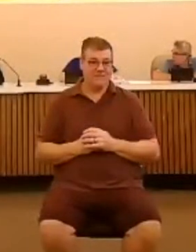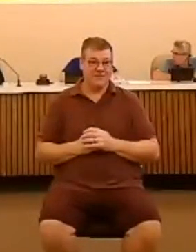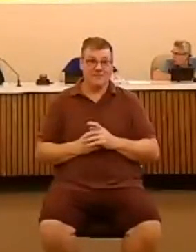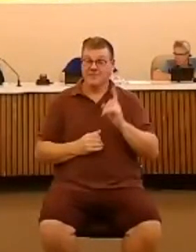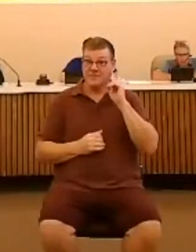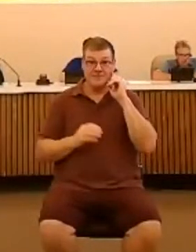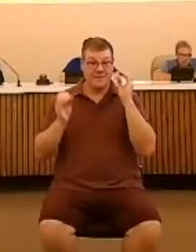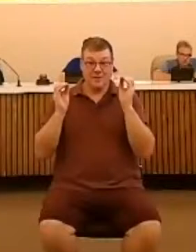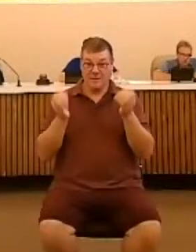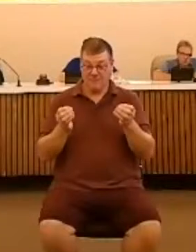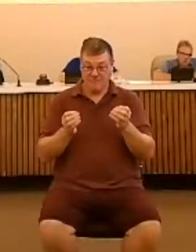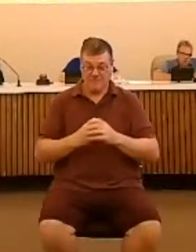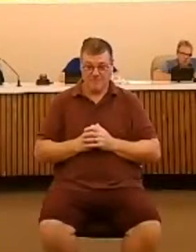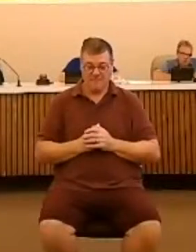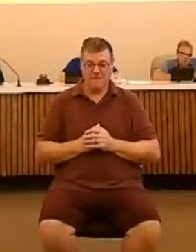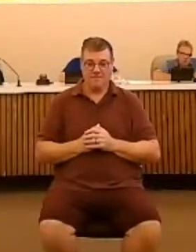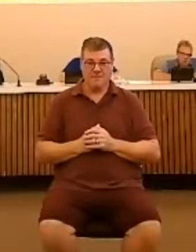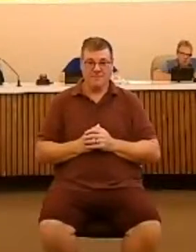Hearing none, then